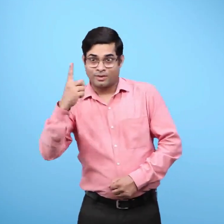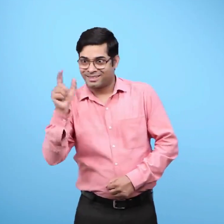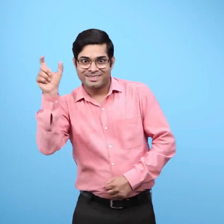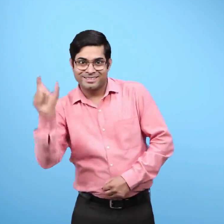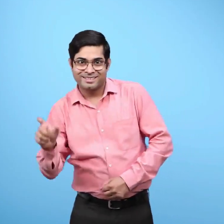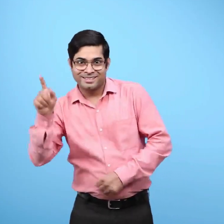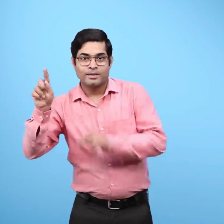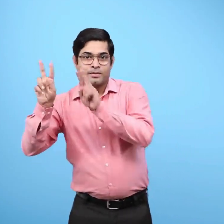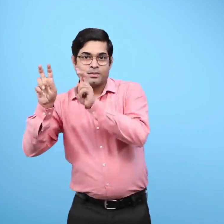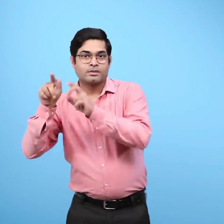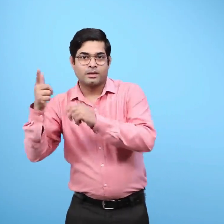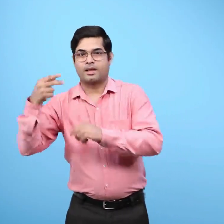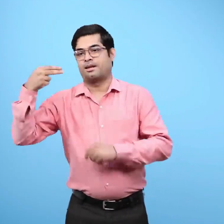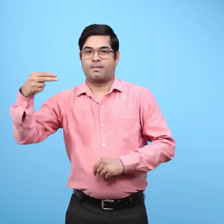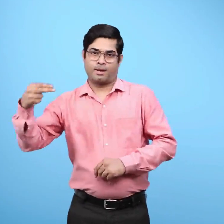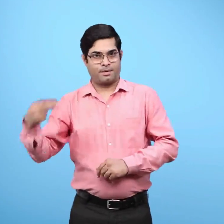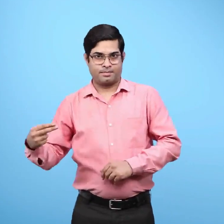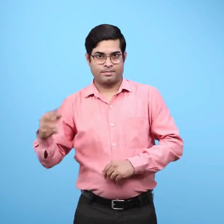Column 1 heading is Name.